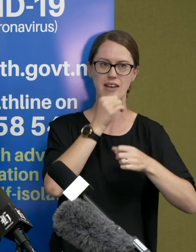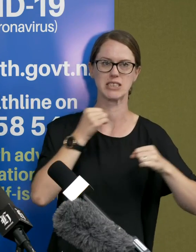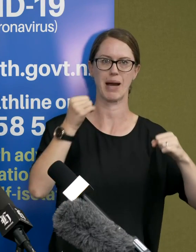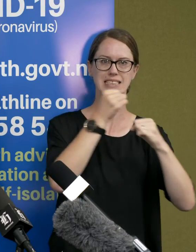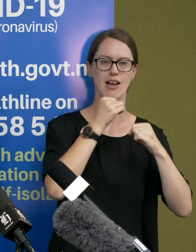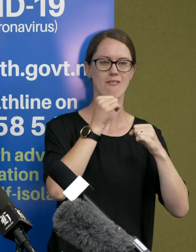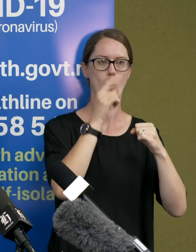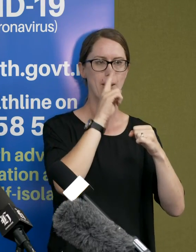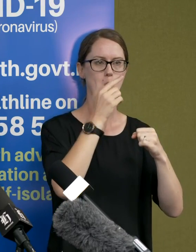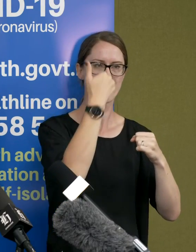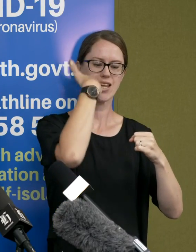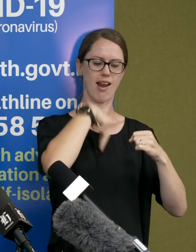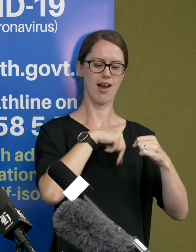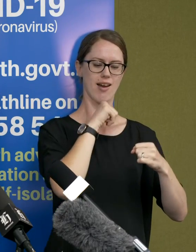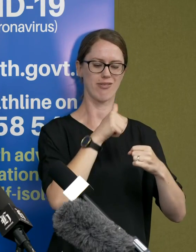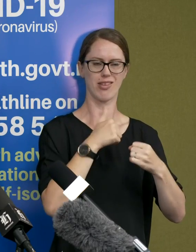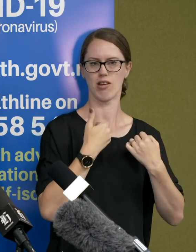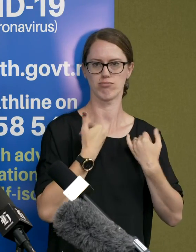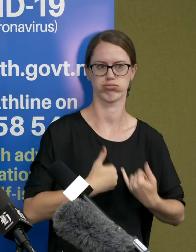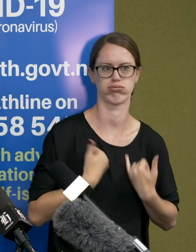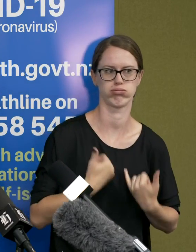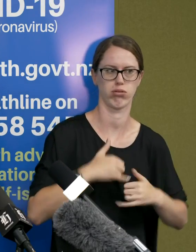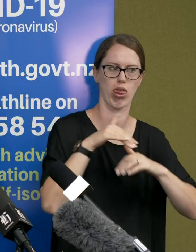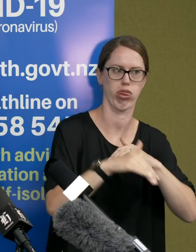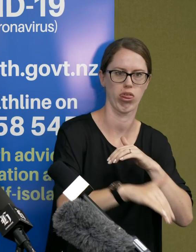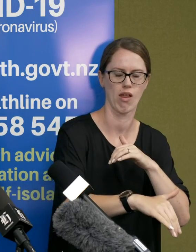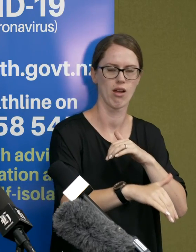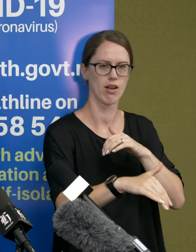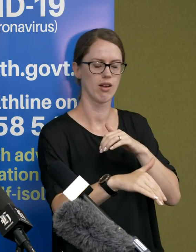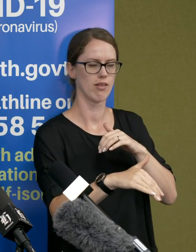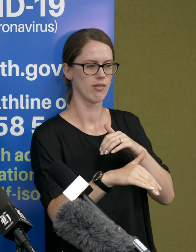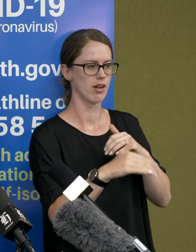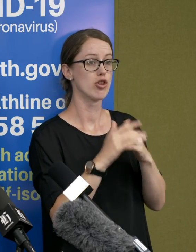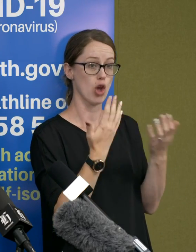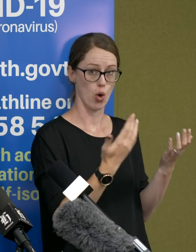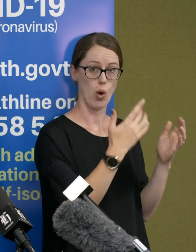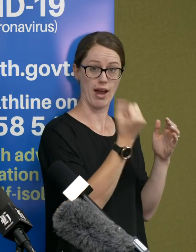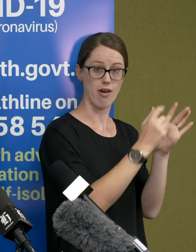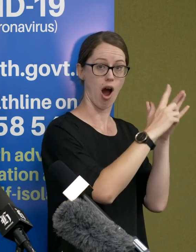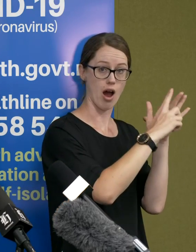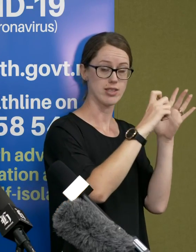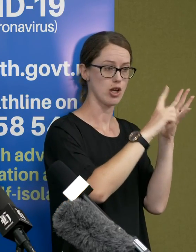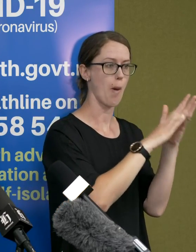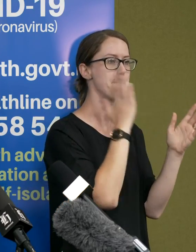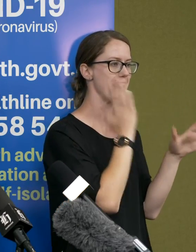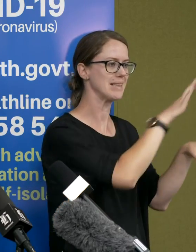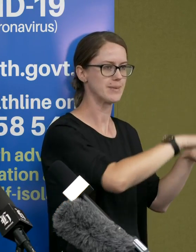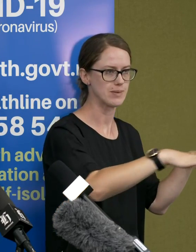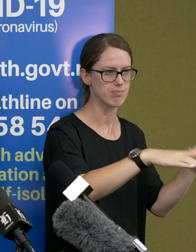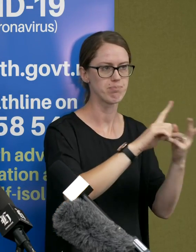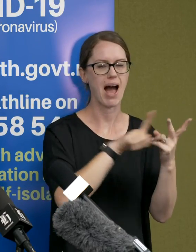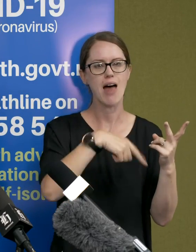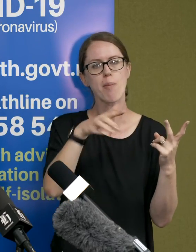to ventilate people who are very unwell. Now, in addition to our ICU beds, there are a number of other places